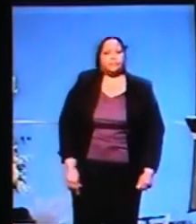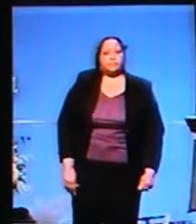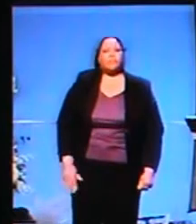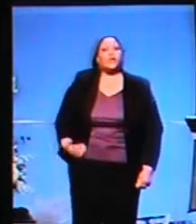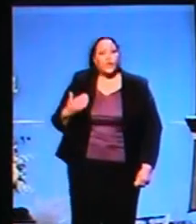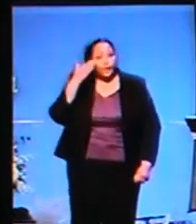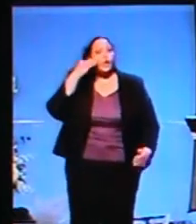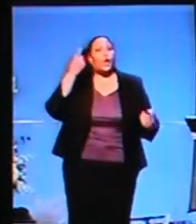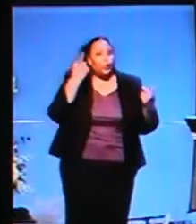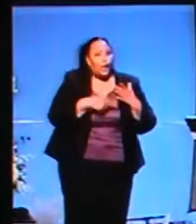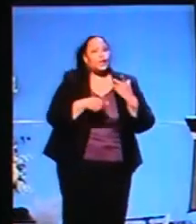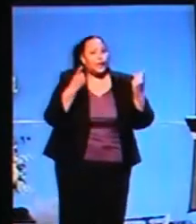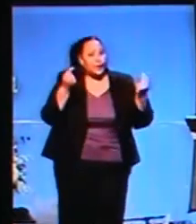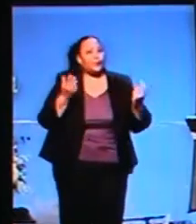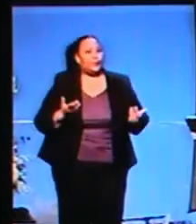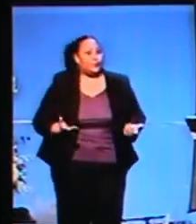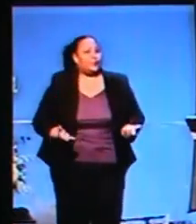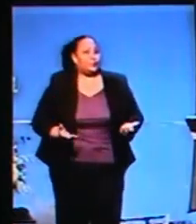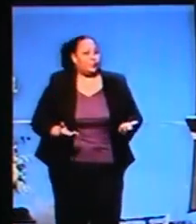You know what to do.